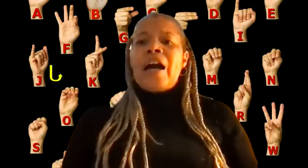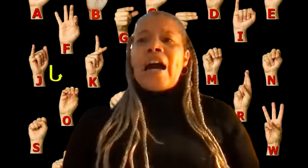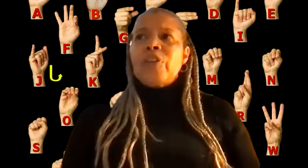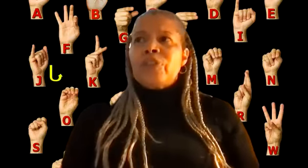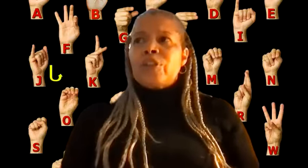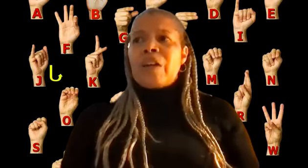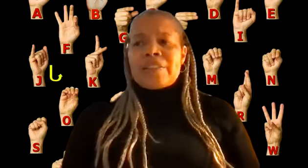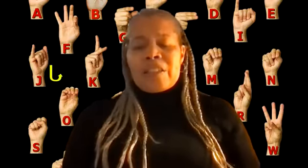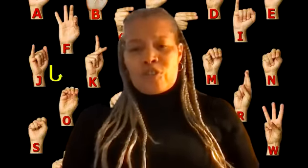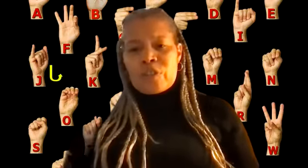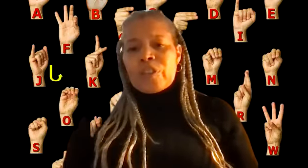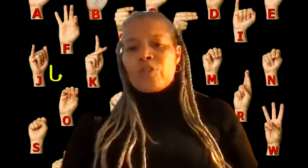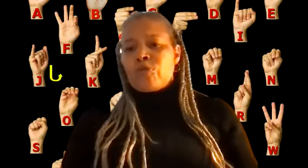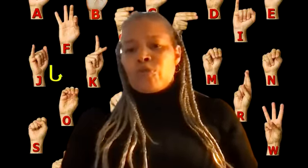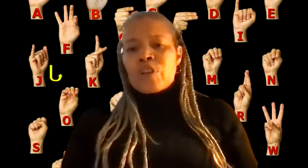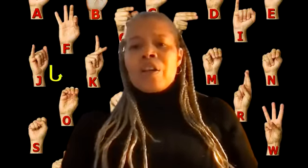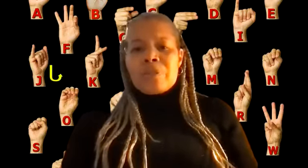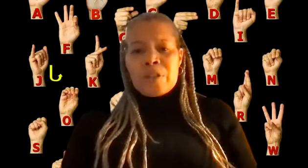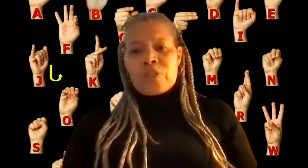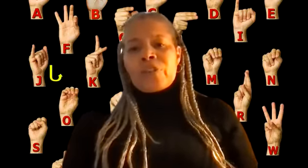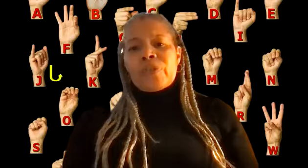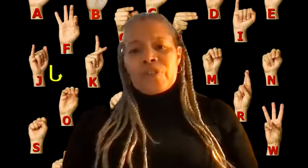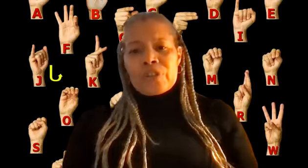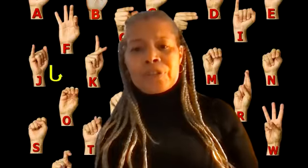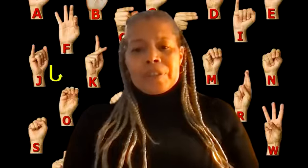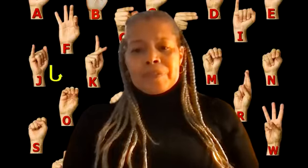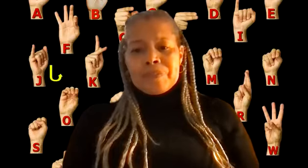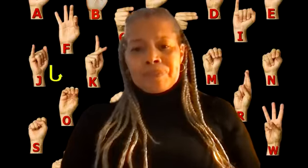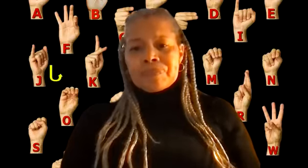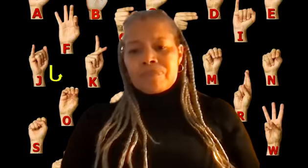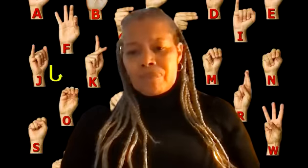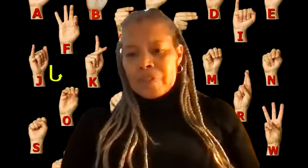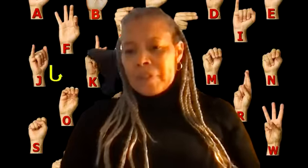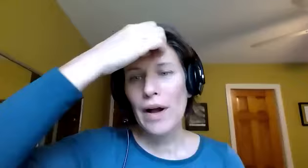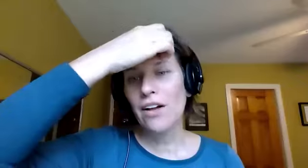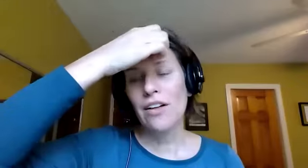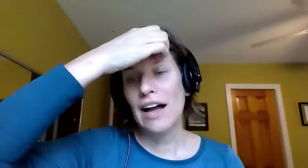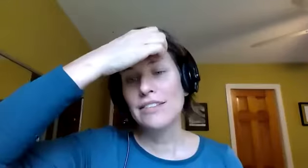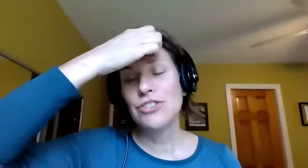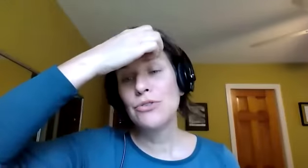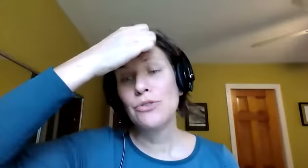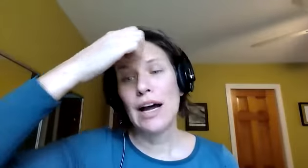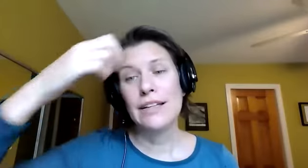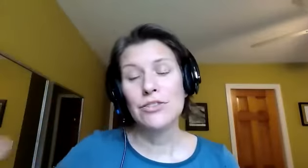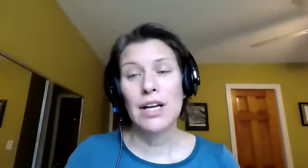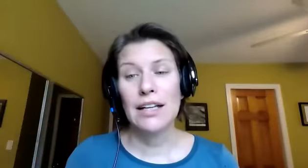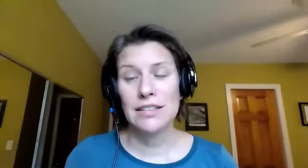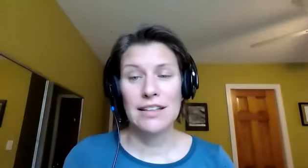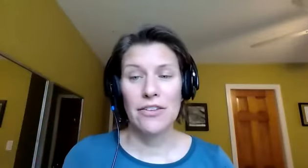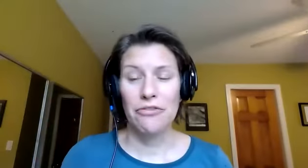how do you think you got that strength that you use to make sure your voice is heard? Well, I do, I do not discount the